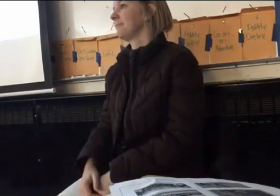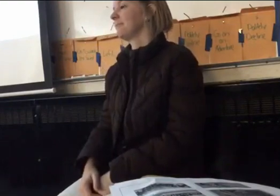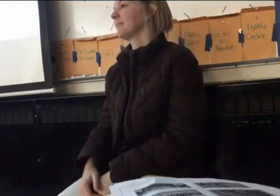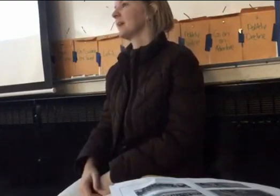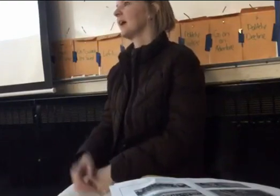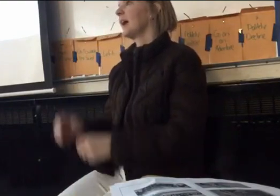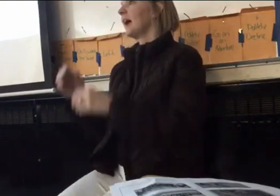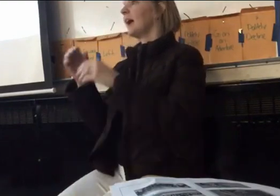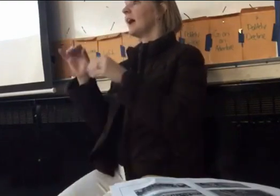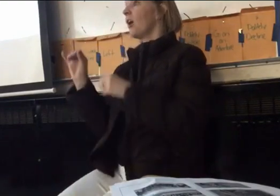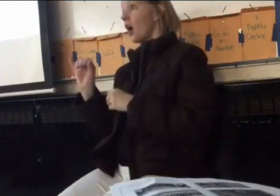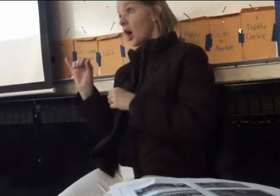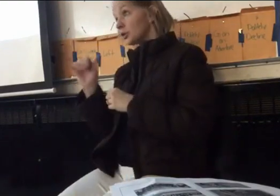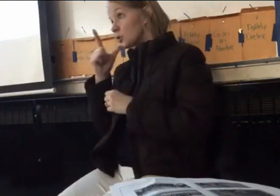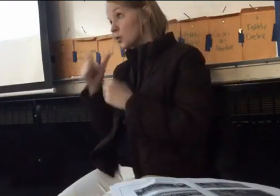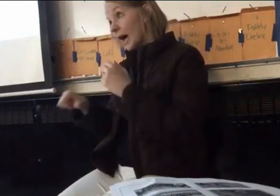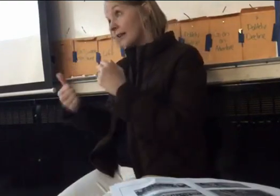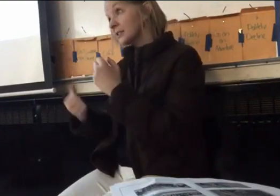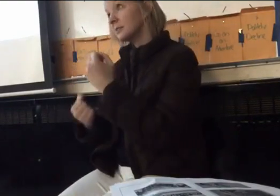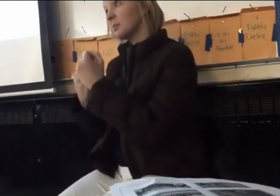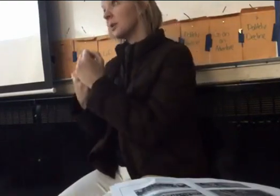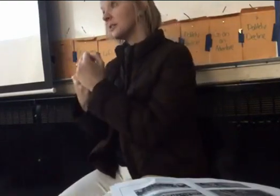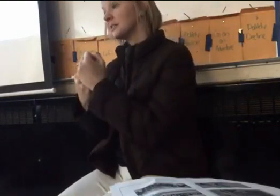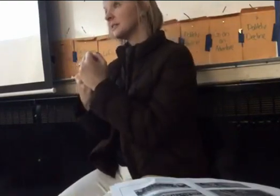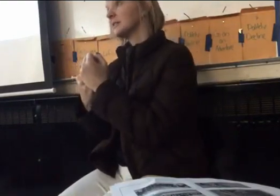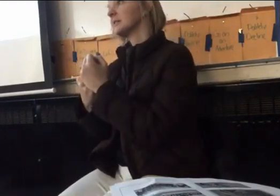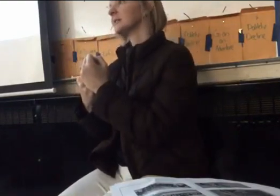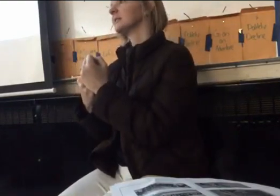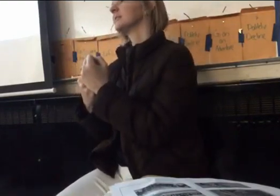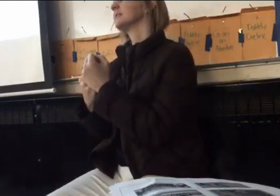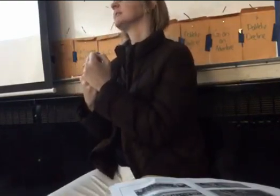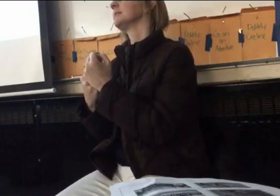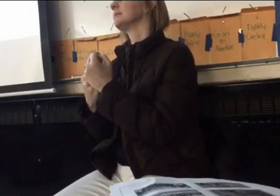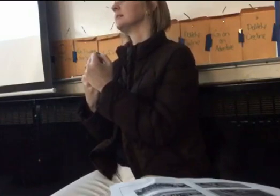Put a number 2 next to